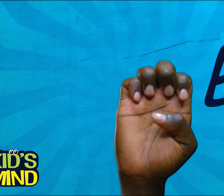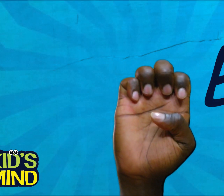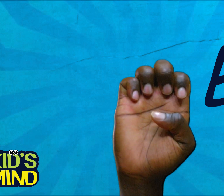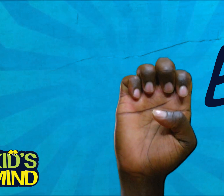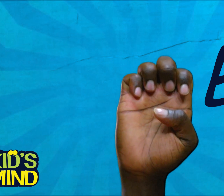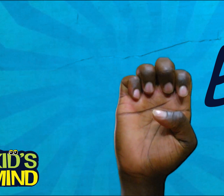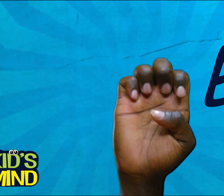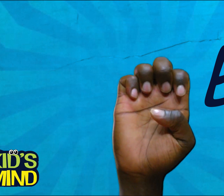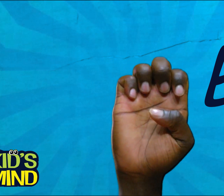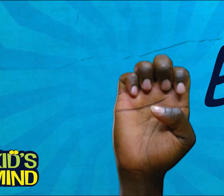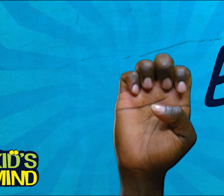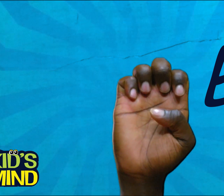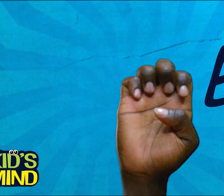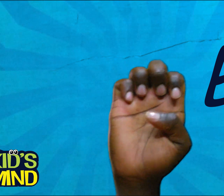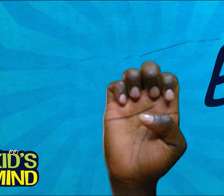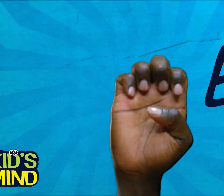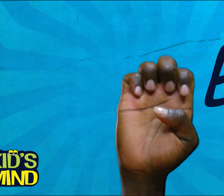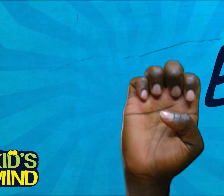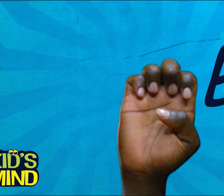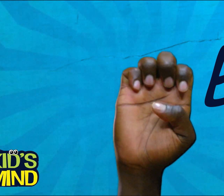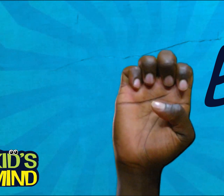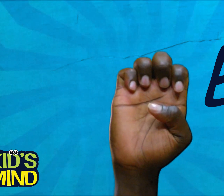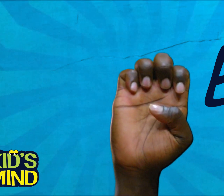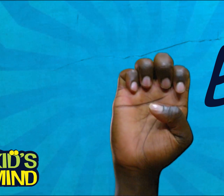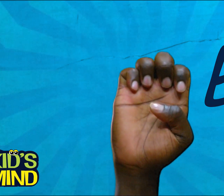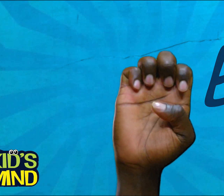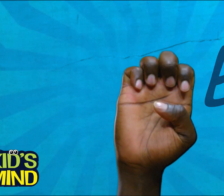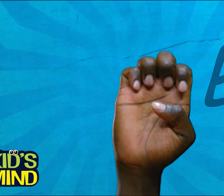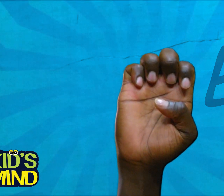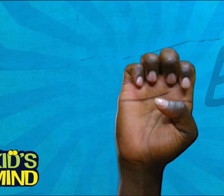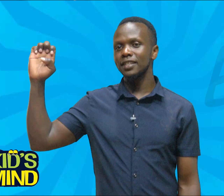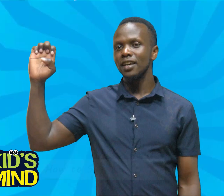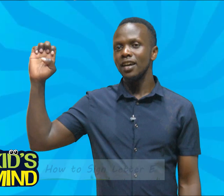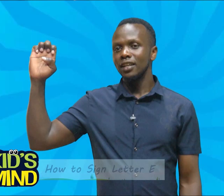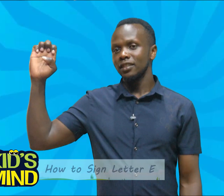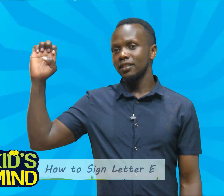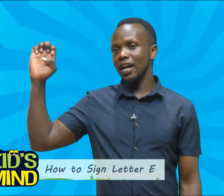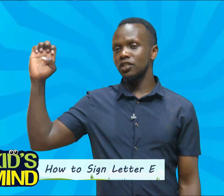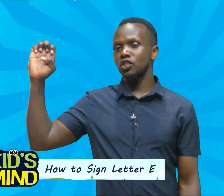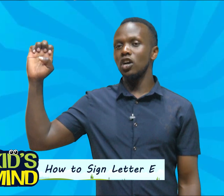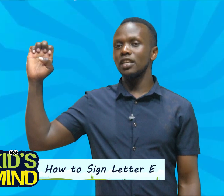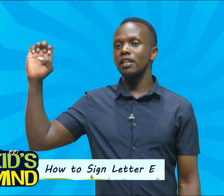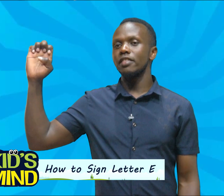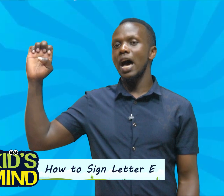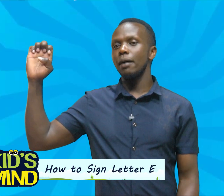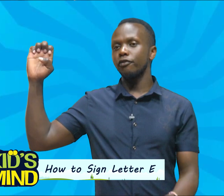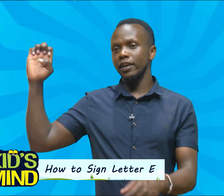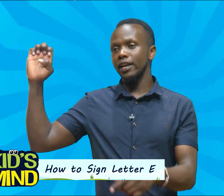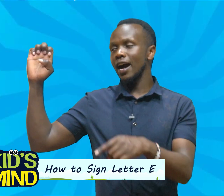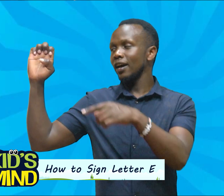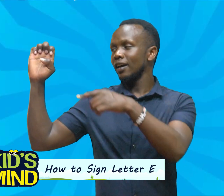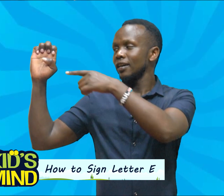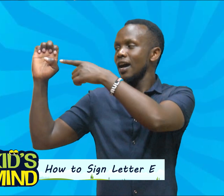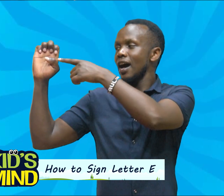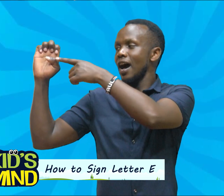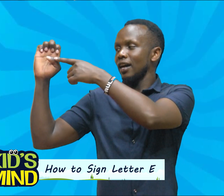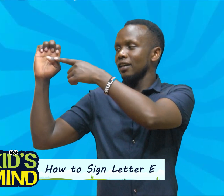all fingers are folded like this. All right, just only the thumb finger,